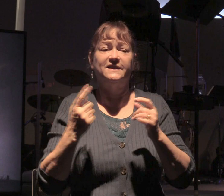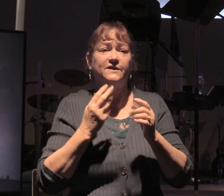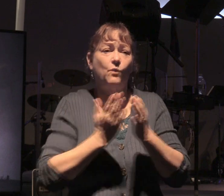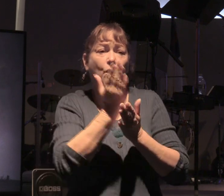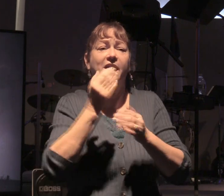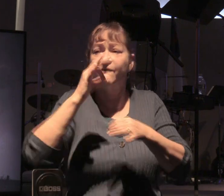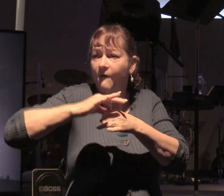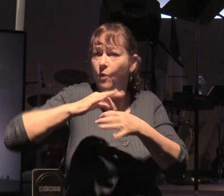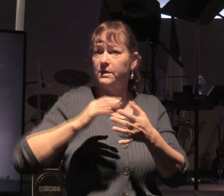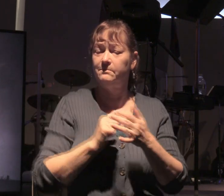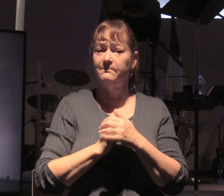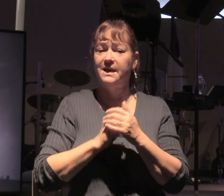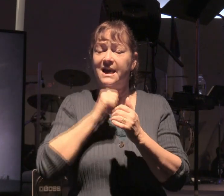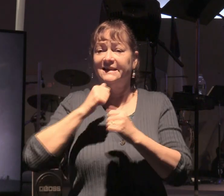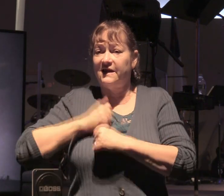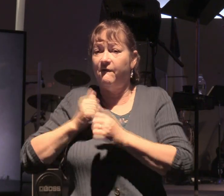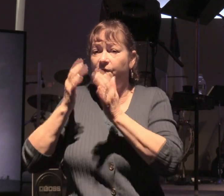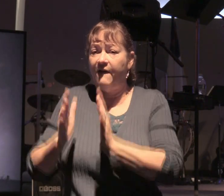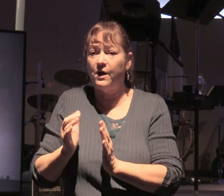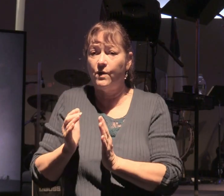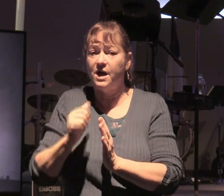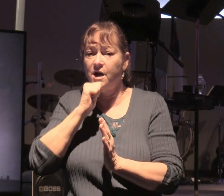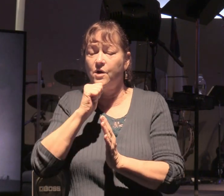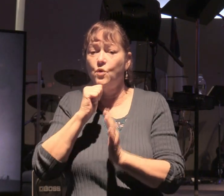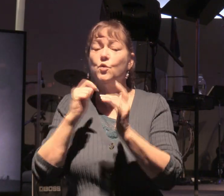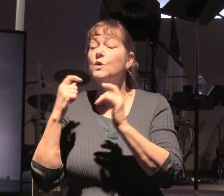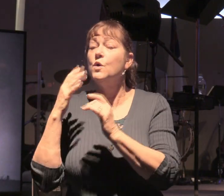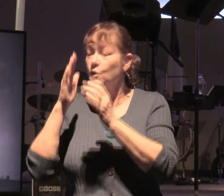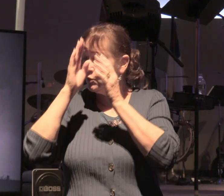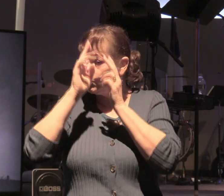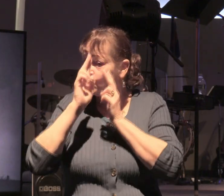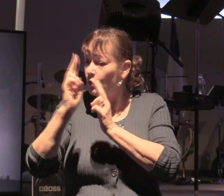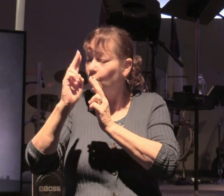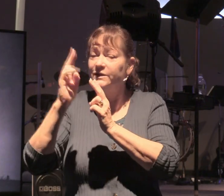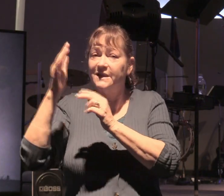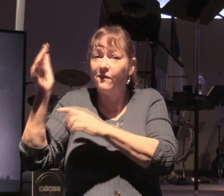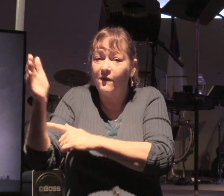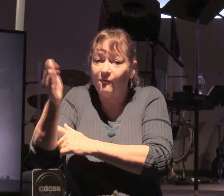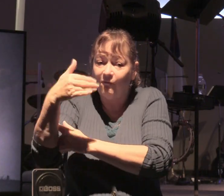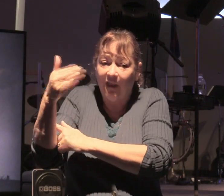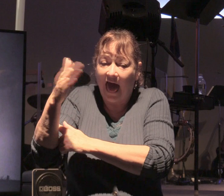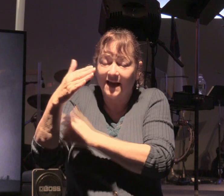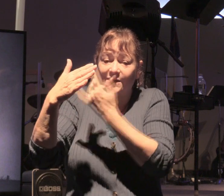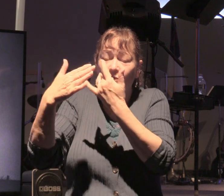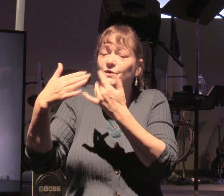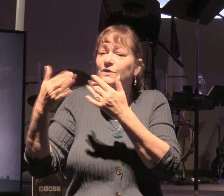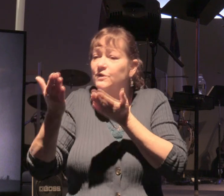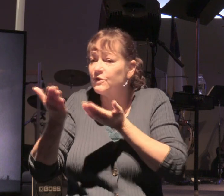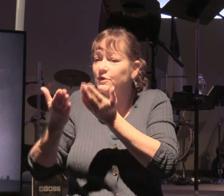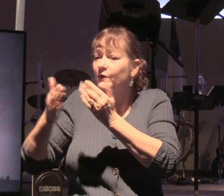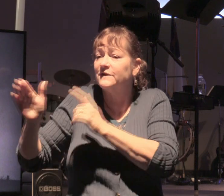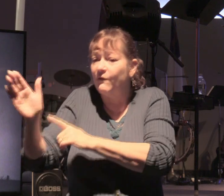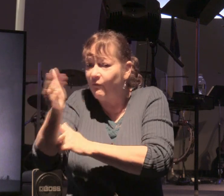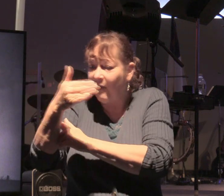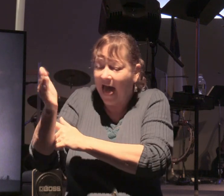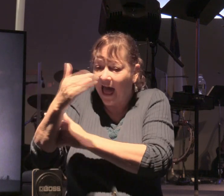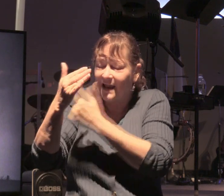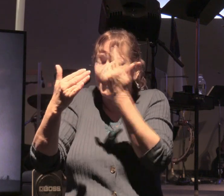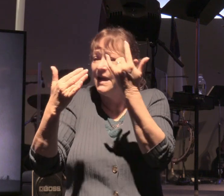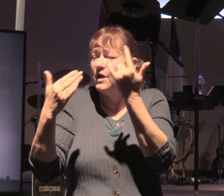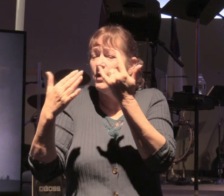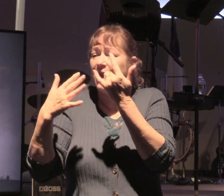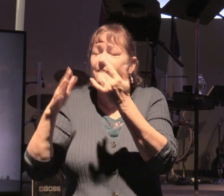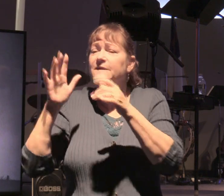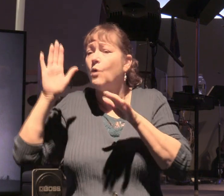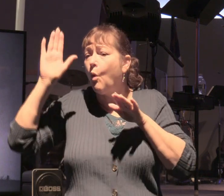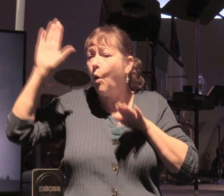vote. It is the veteran who salutes the flag, who serves under the flag, who gave his oath to support and defend